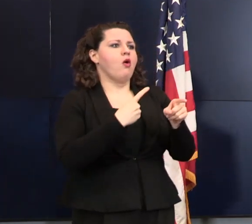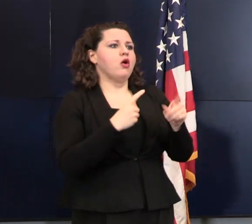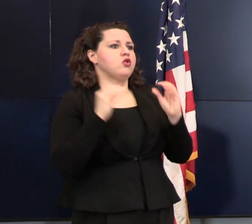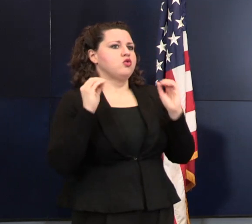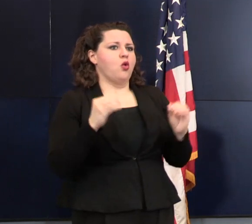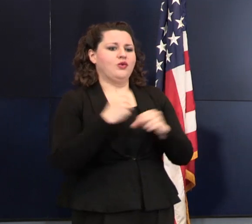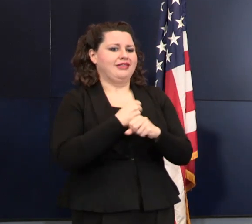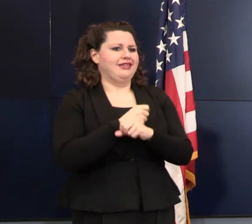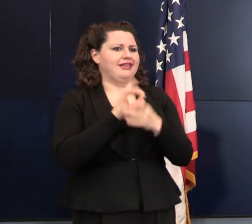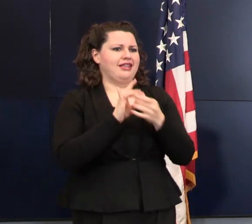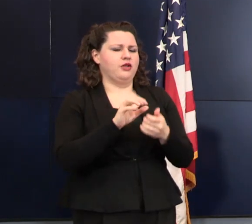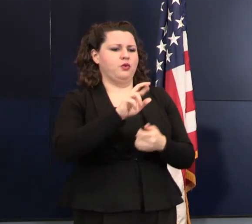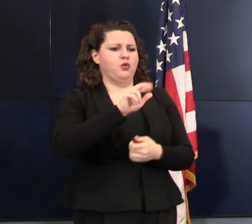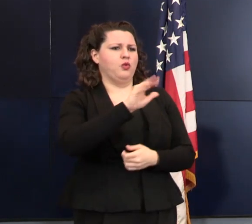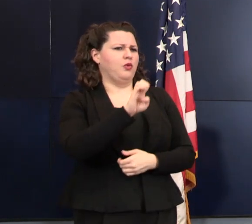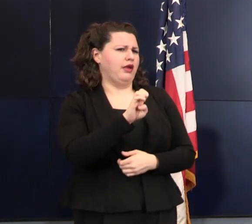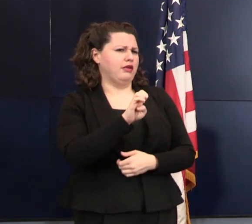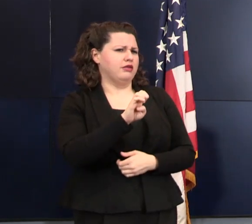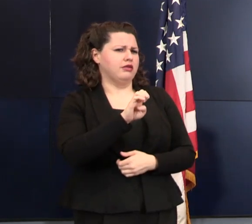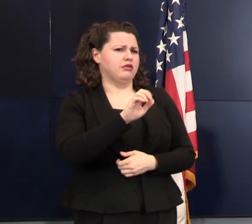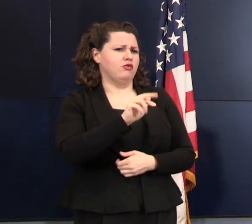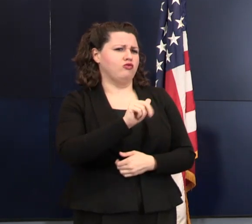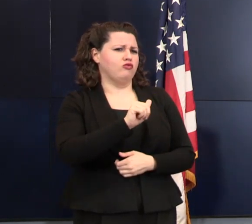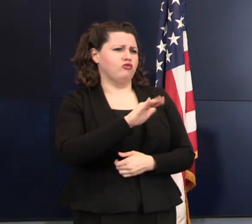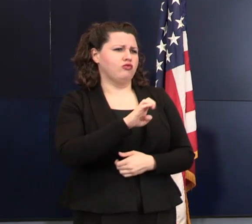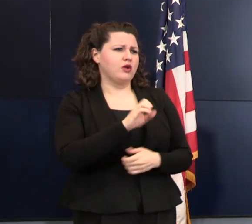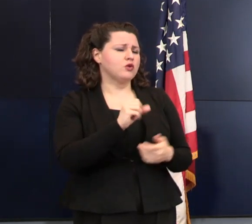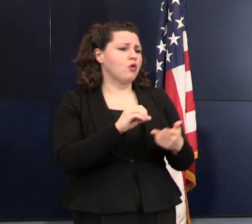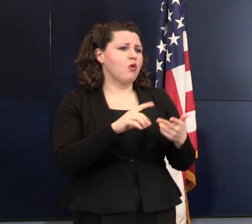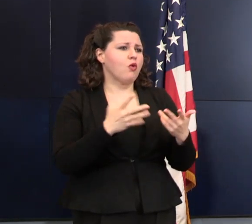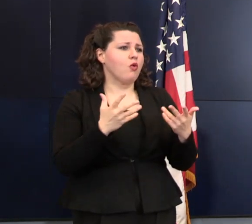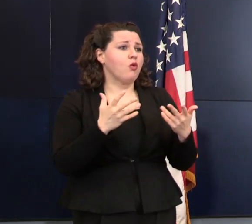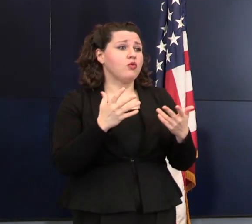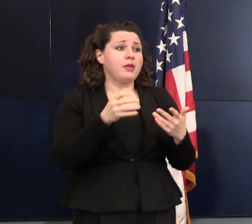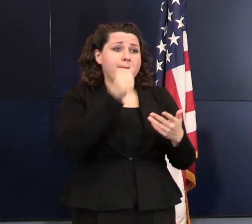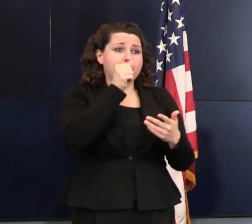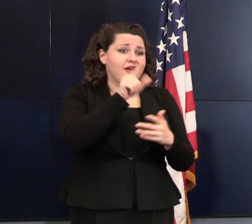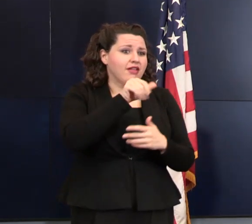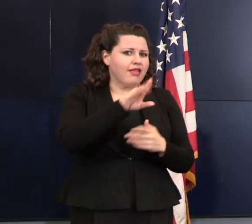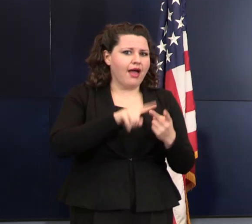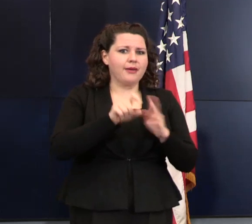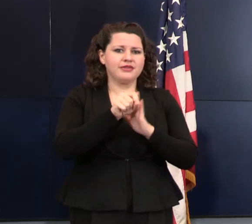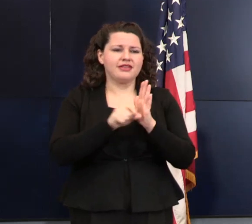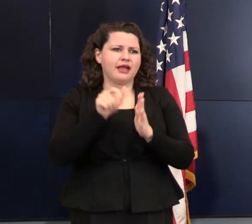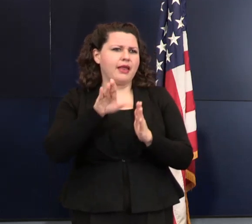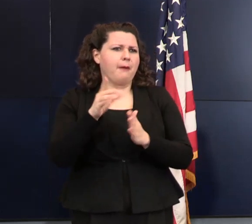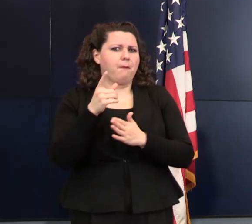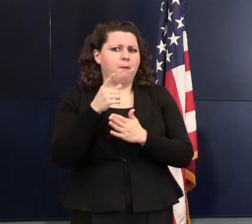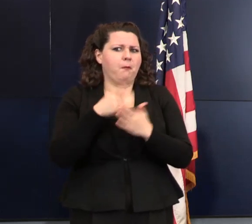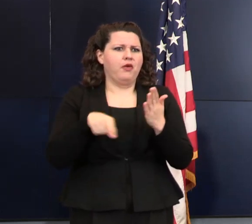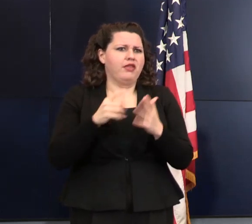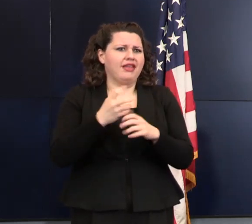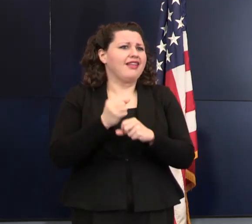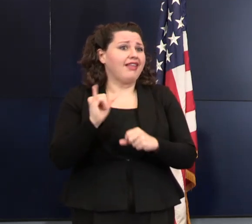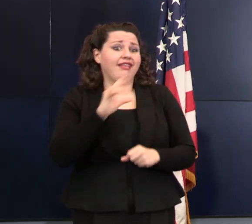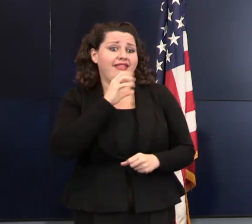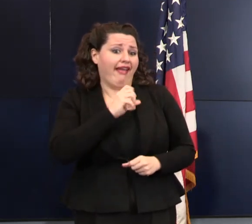what are you, like, what is the private labs and the state labs actually getting? Is it just what we're seeing, the